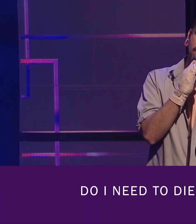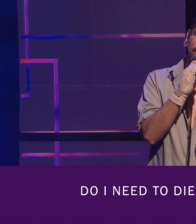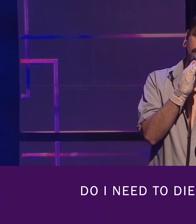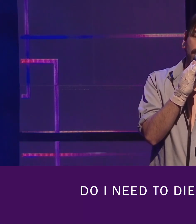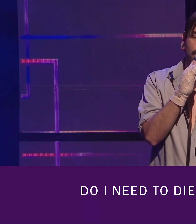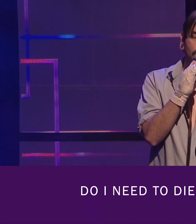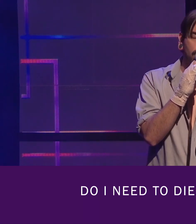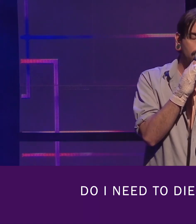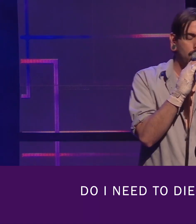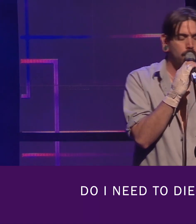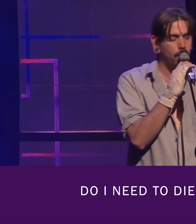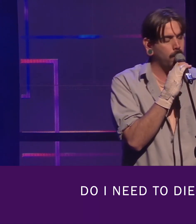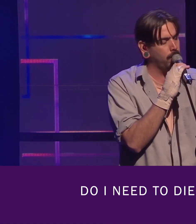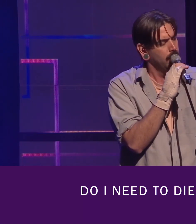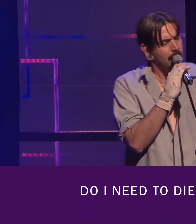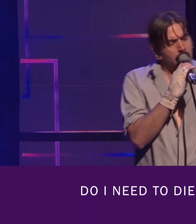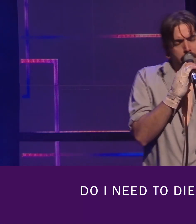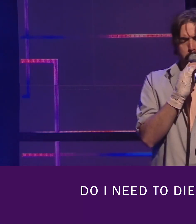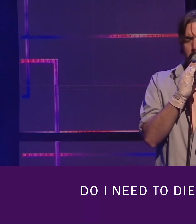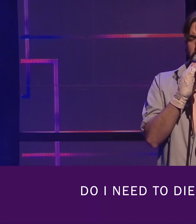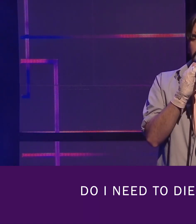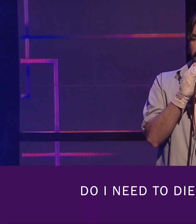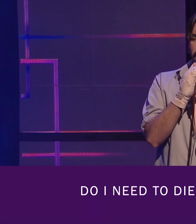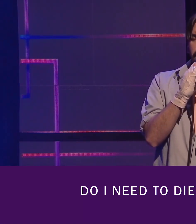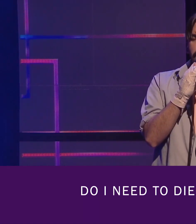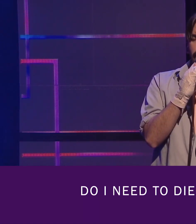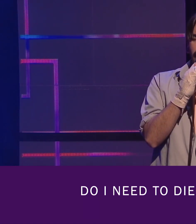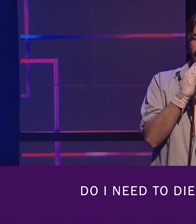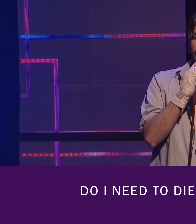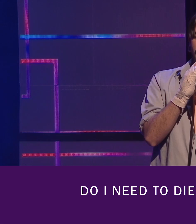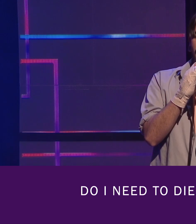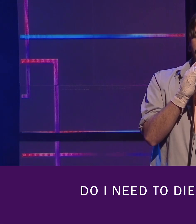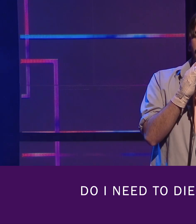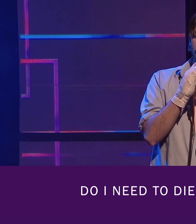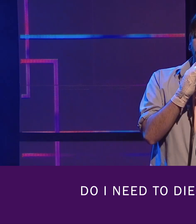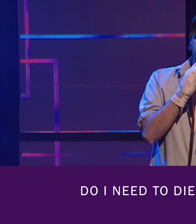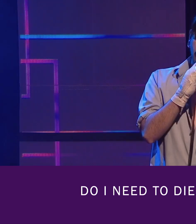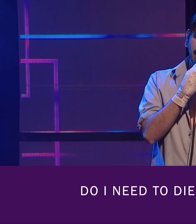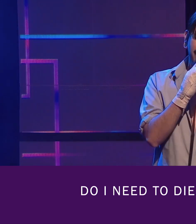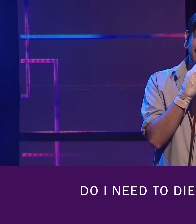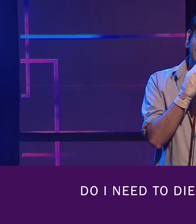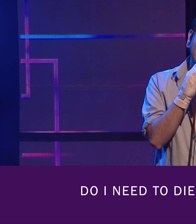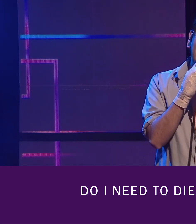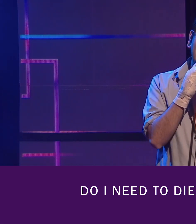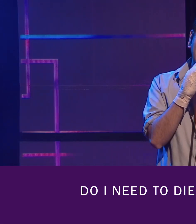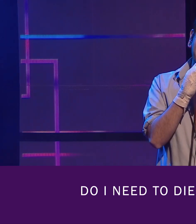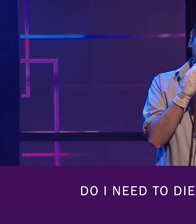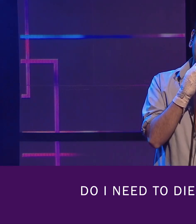revival. Do I